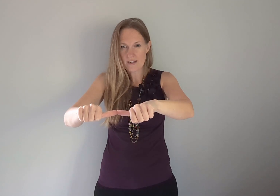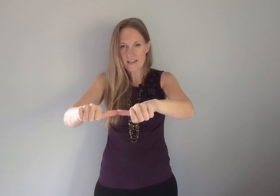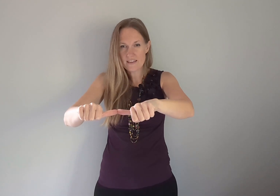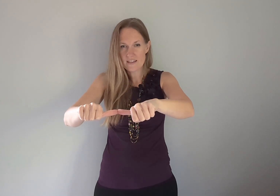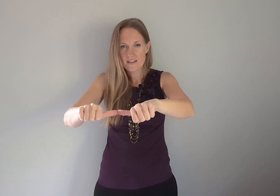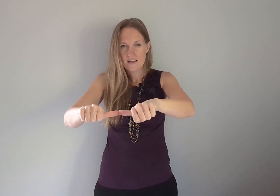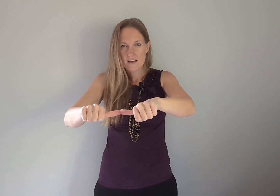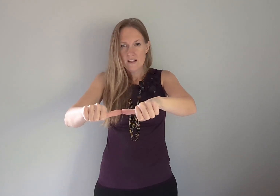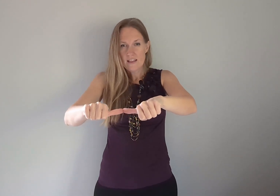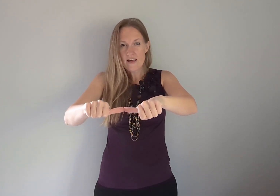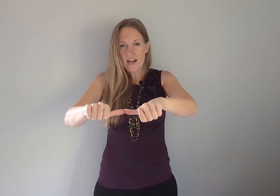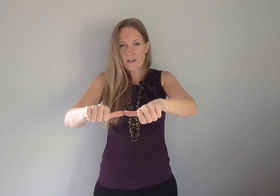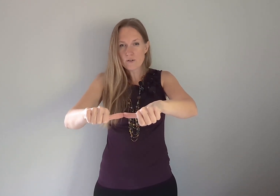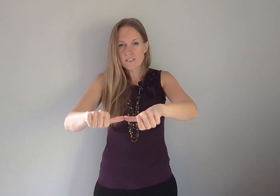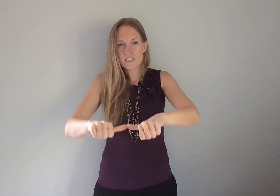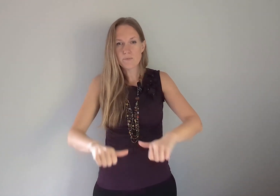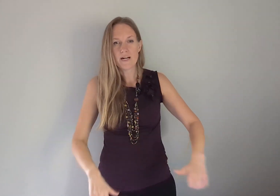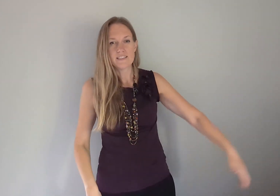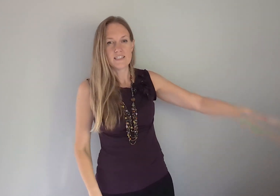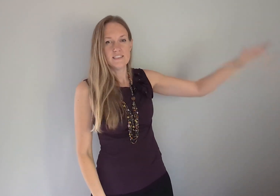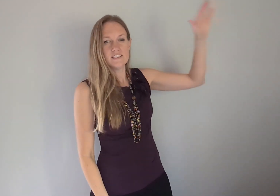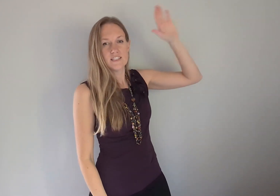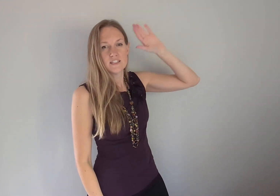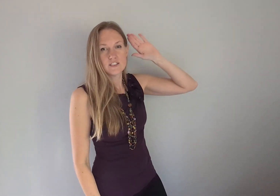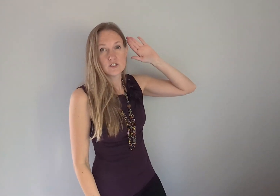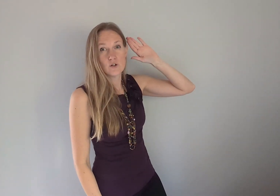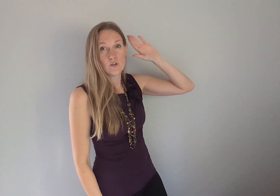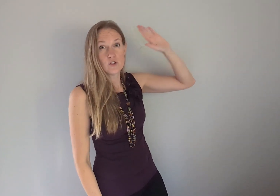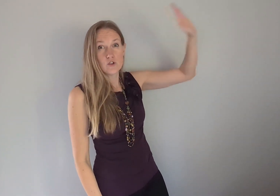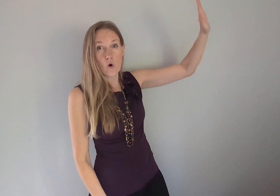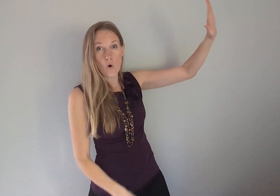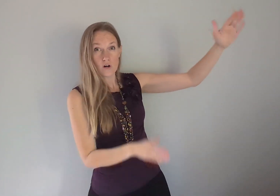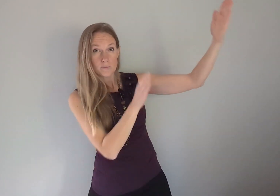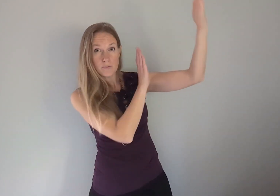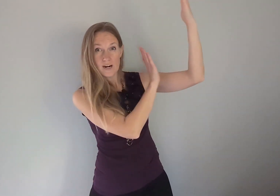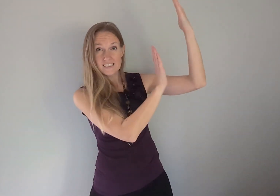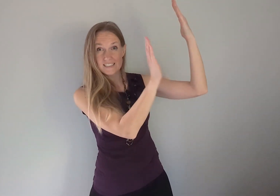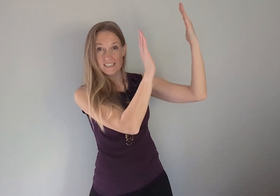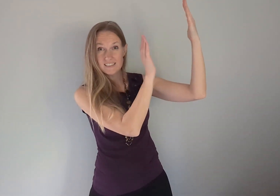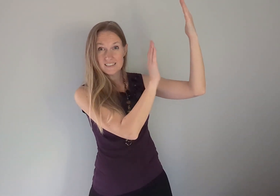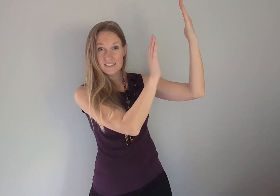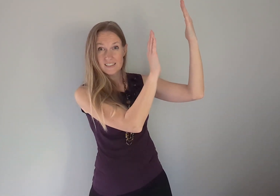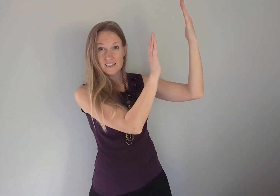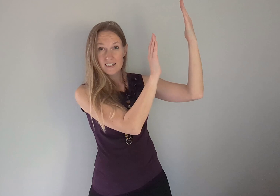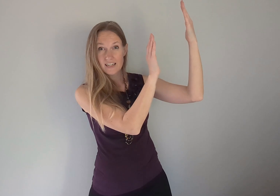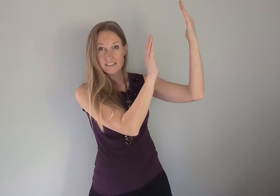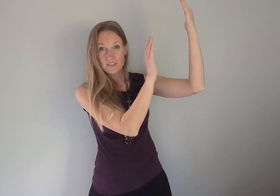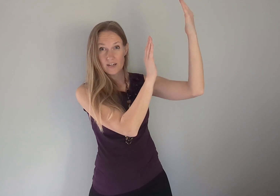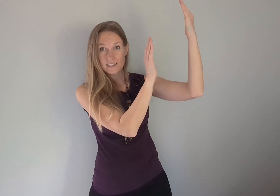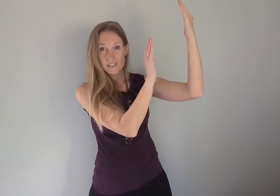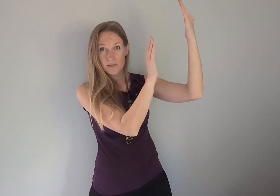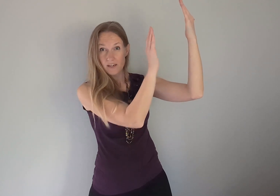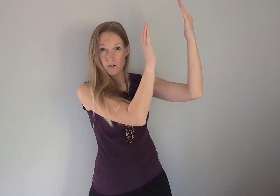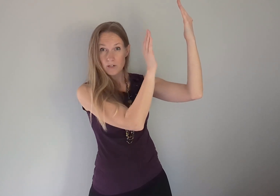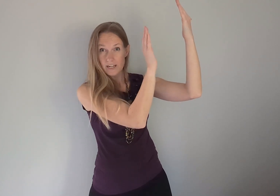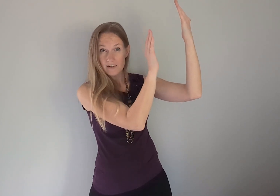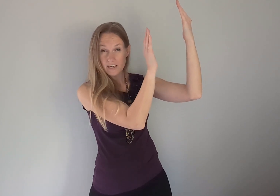endureth. Thine own dear presence. So your presence. Okay, so God's up here, we're down